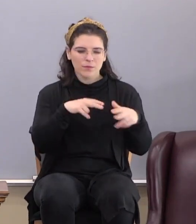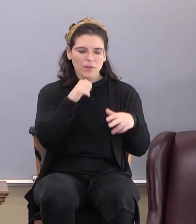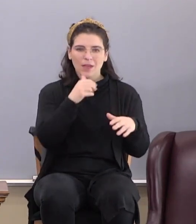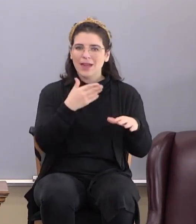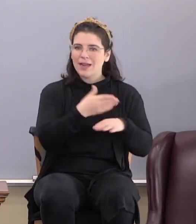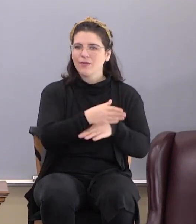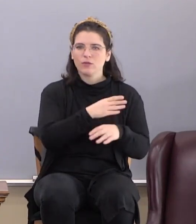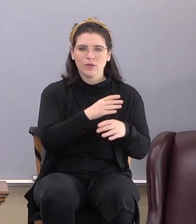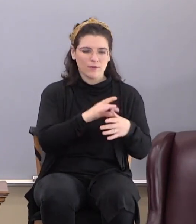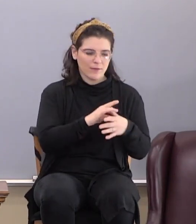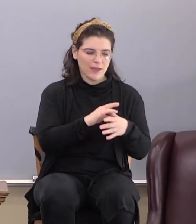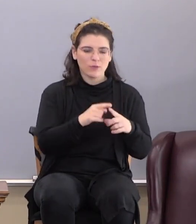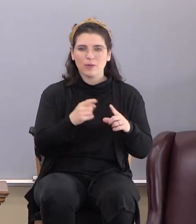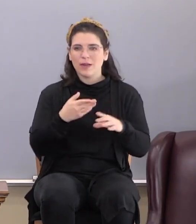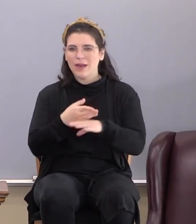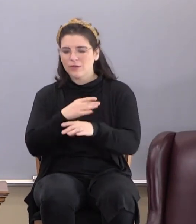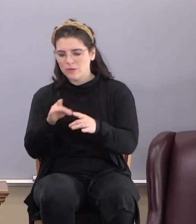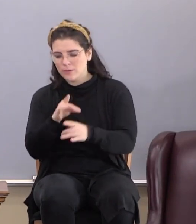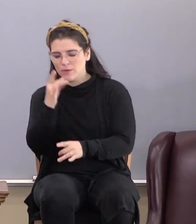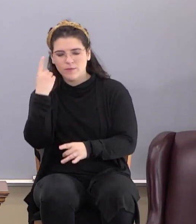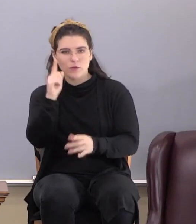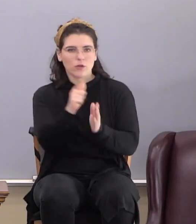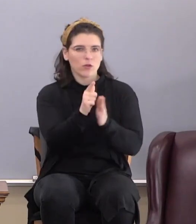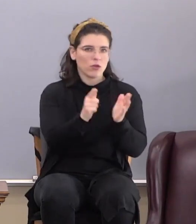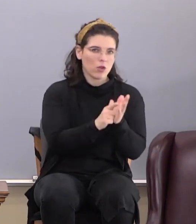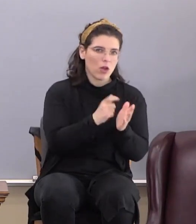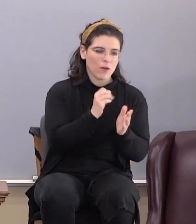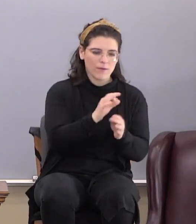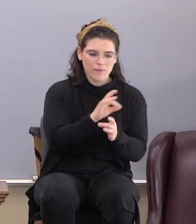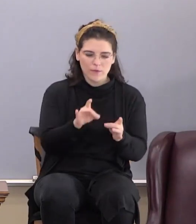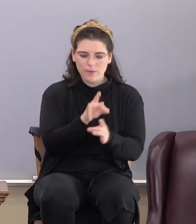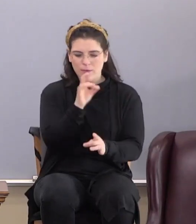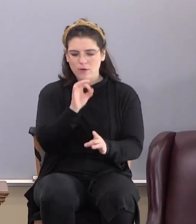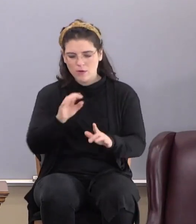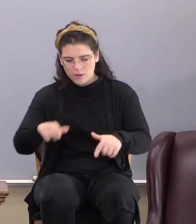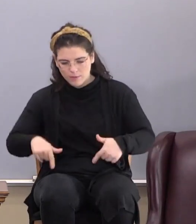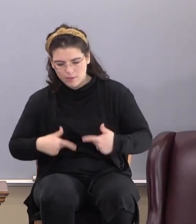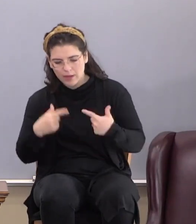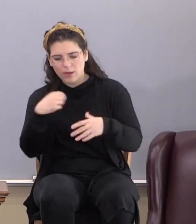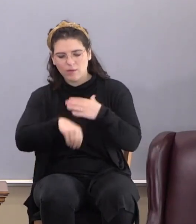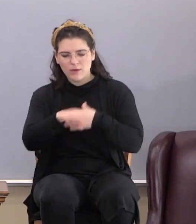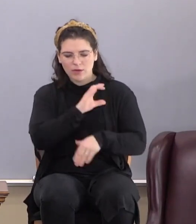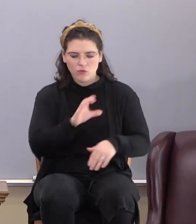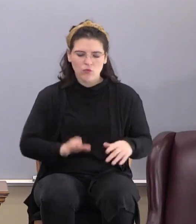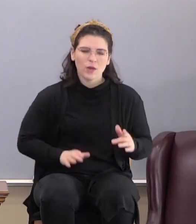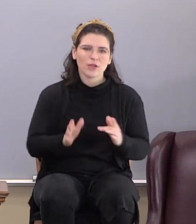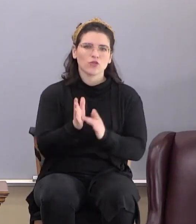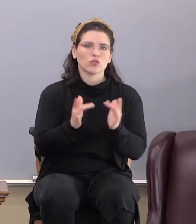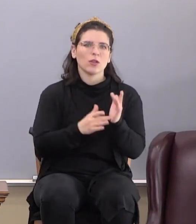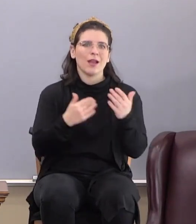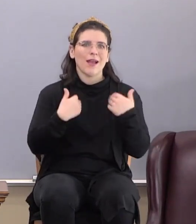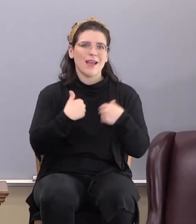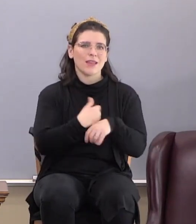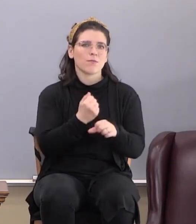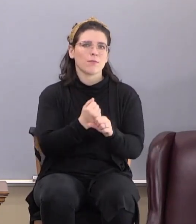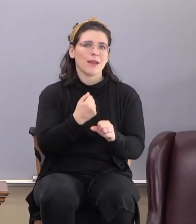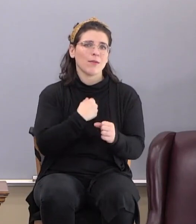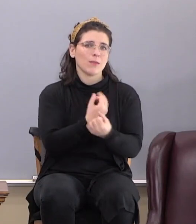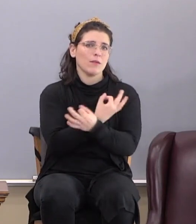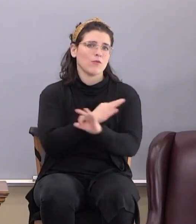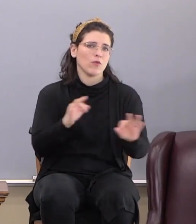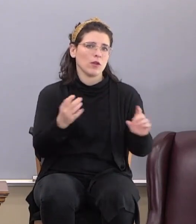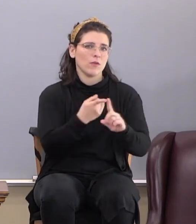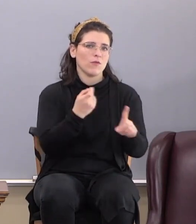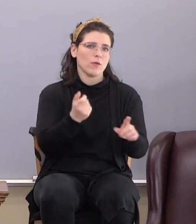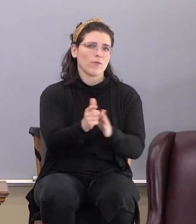after the Spirit. For the law of the Spirit of life in Christ Jesus hath made me free from